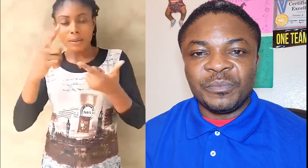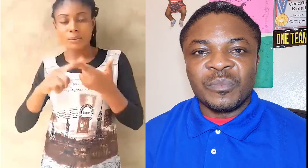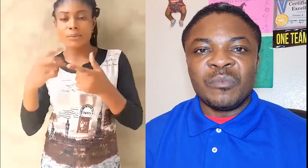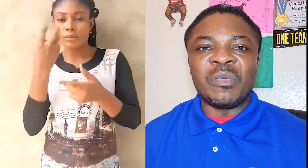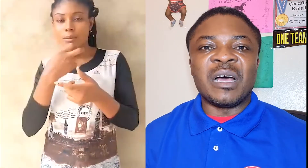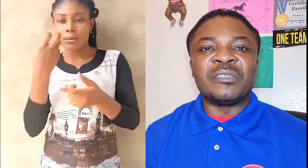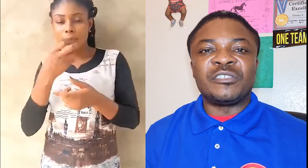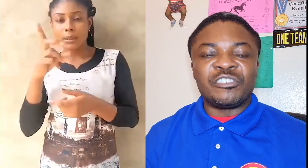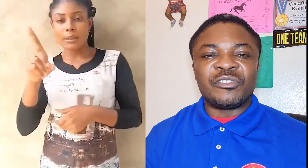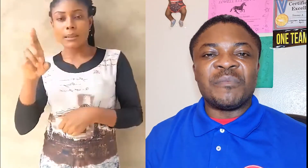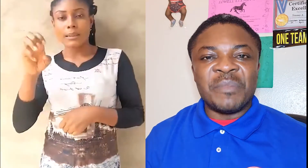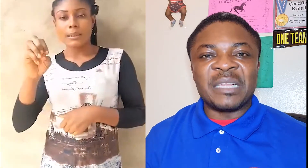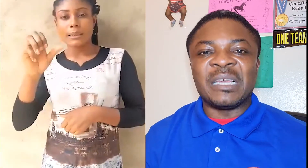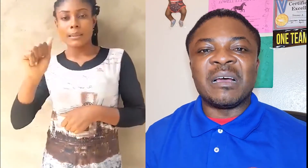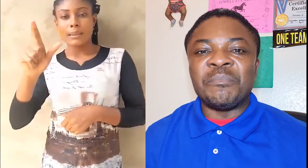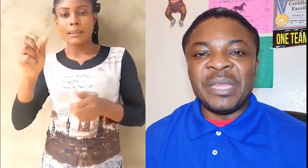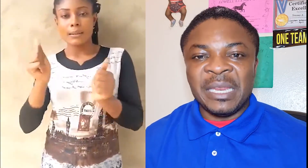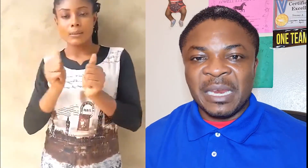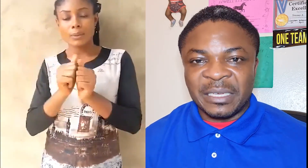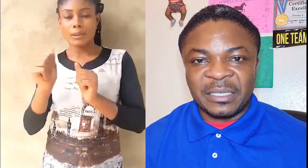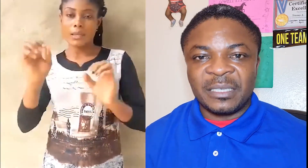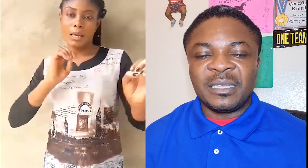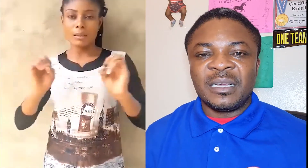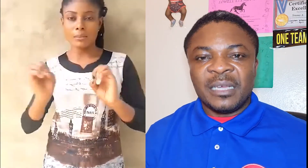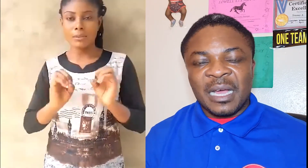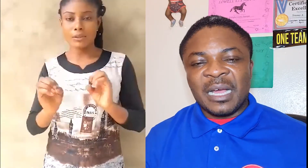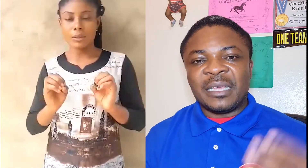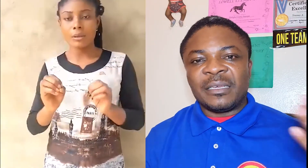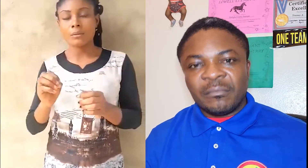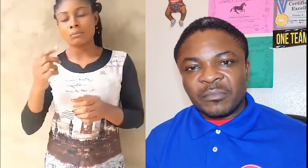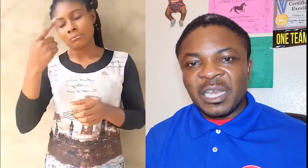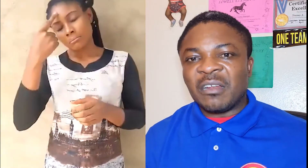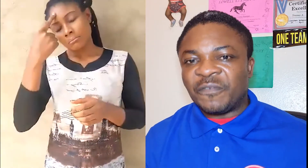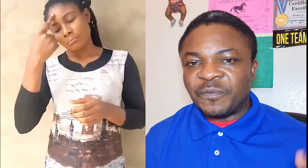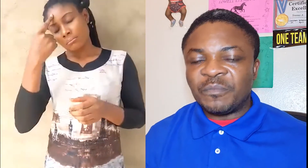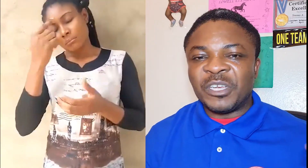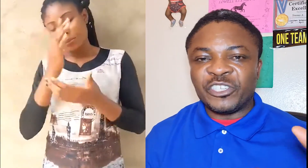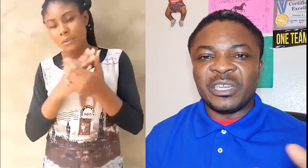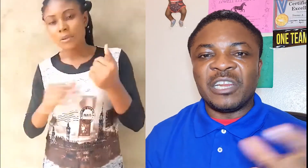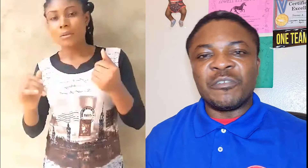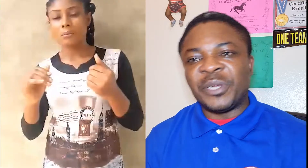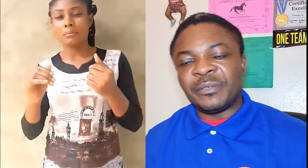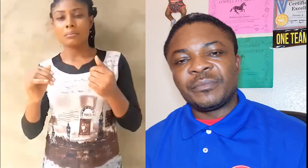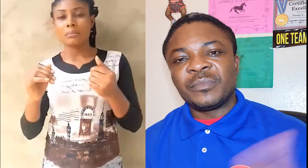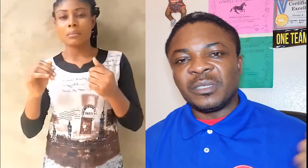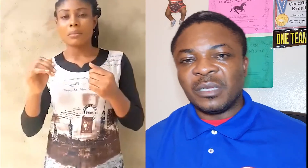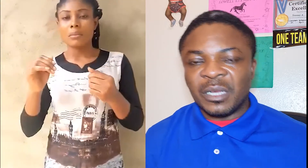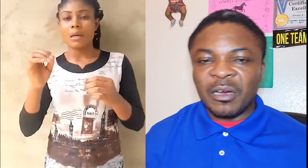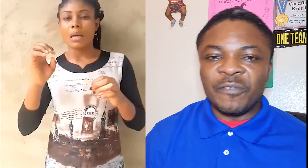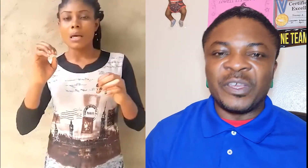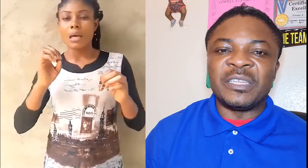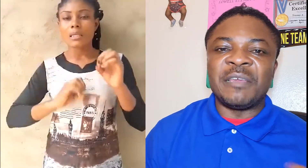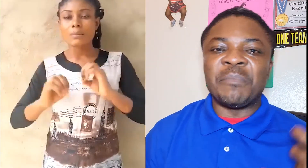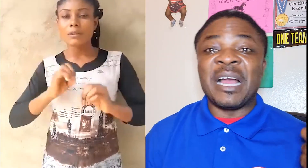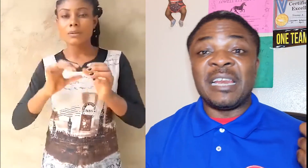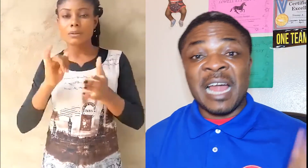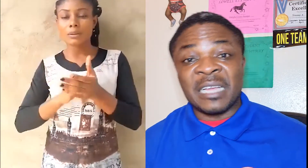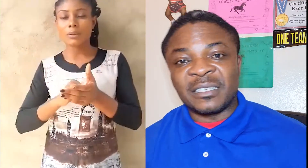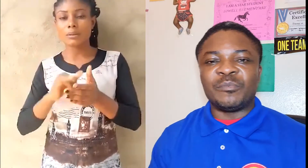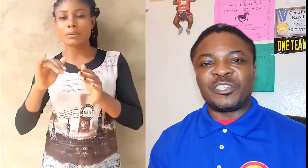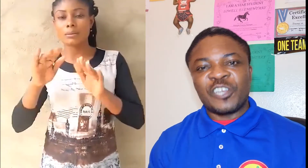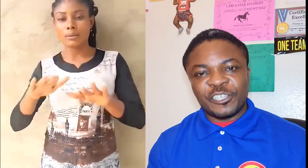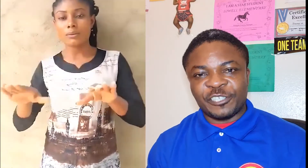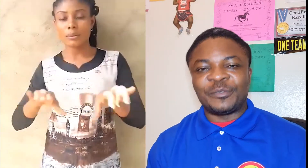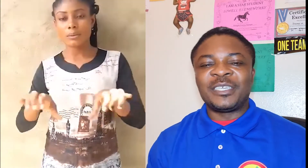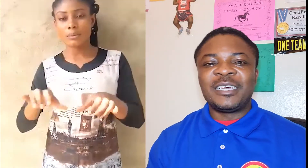expressions that children make that are meaningless. I kind of mentioned a little bit of it in my